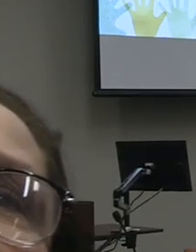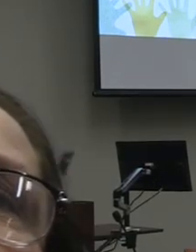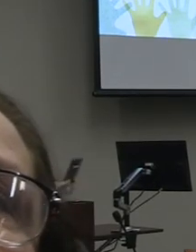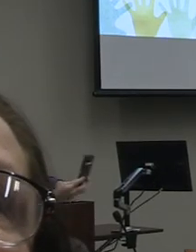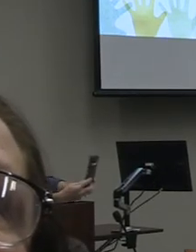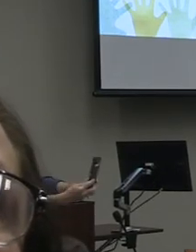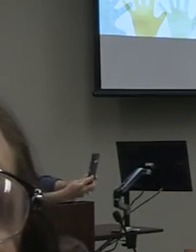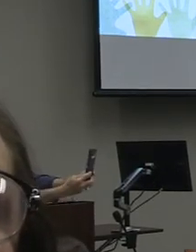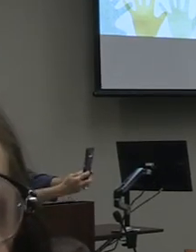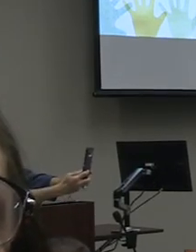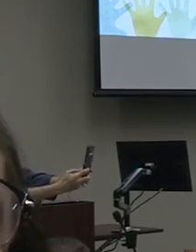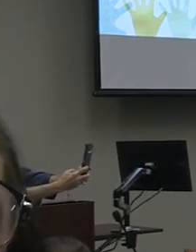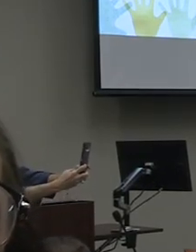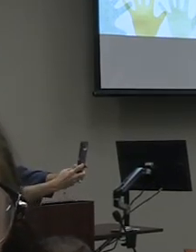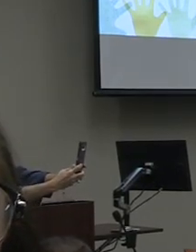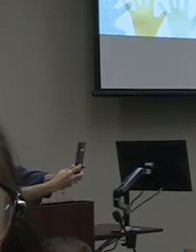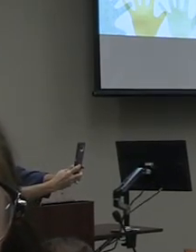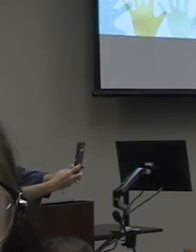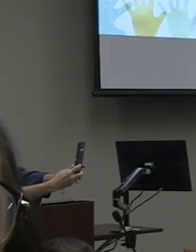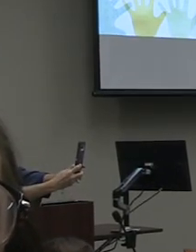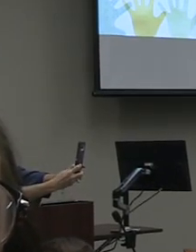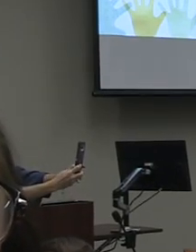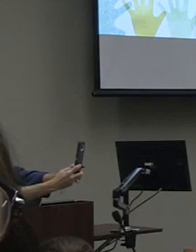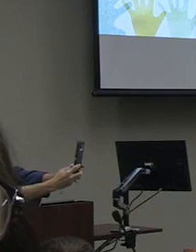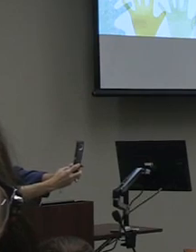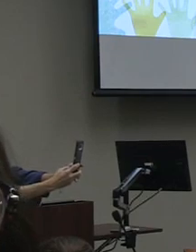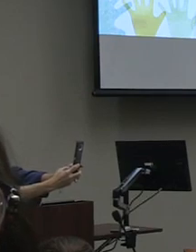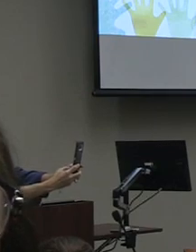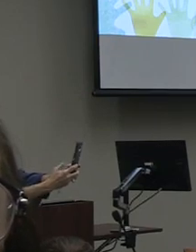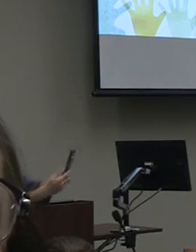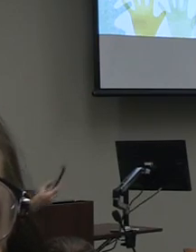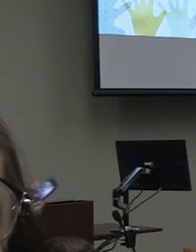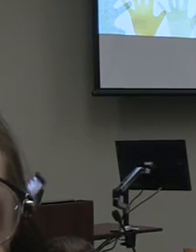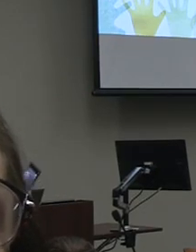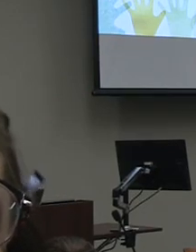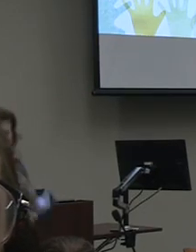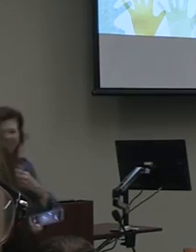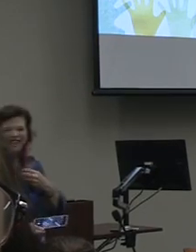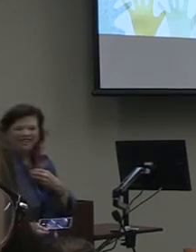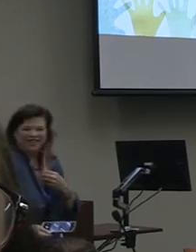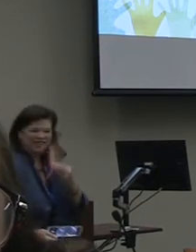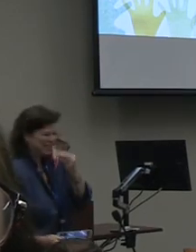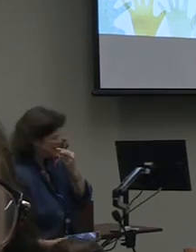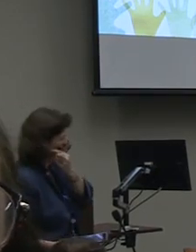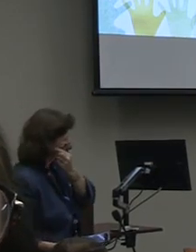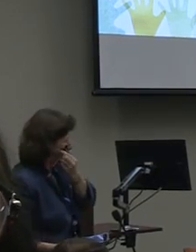Post video to feed? Yeah. No, that you don't do.